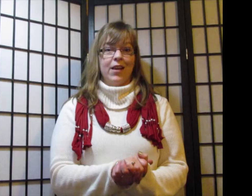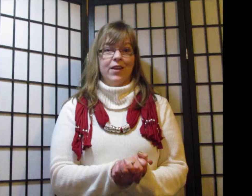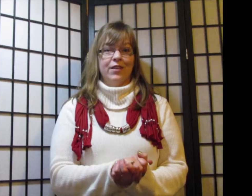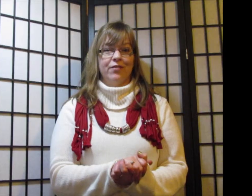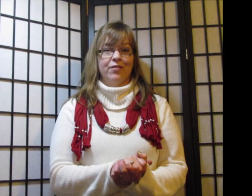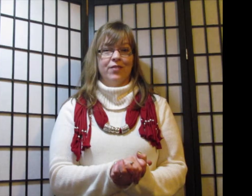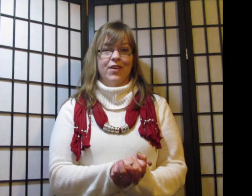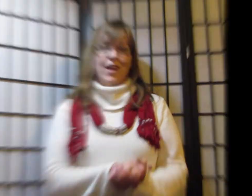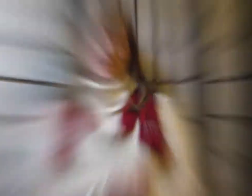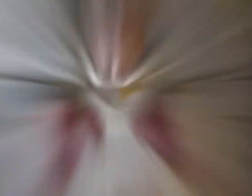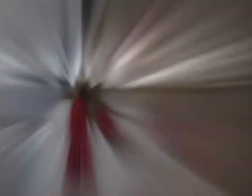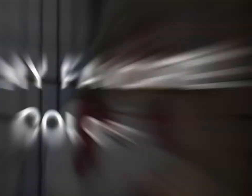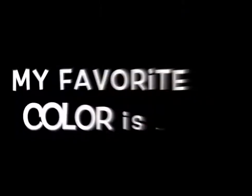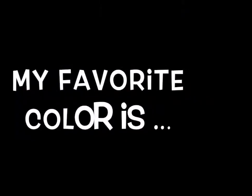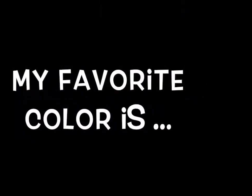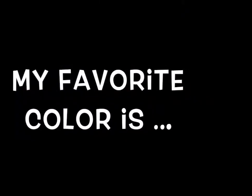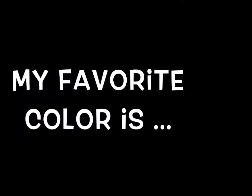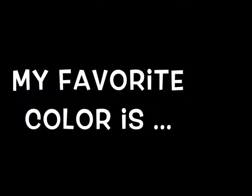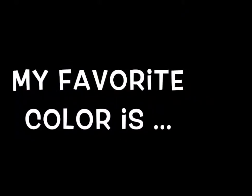her. All right?